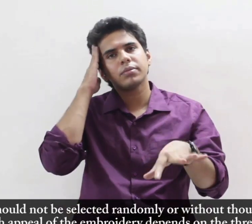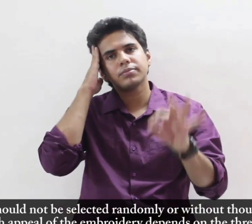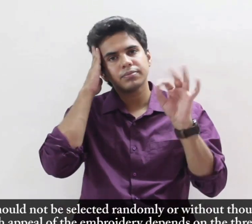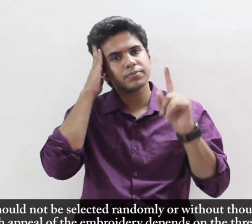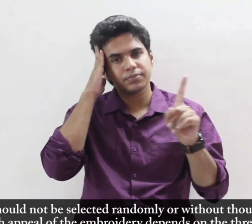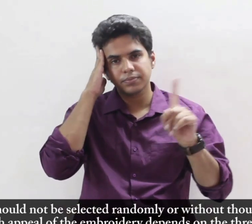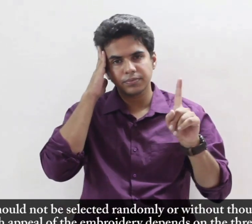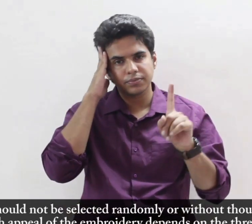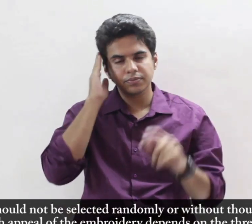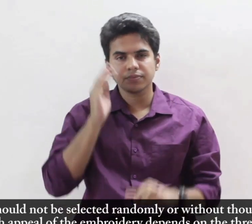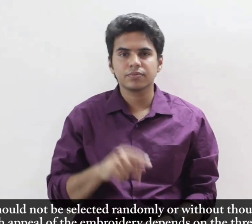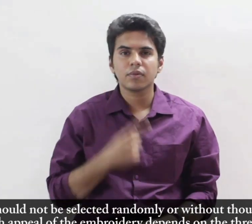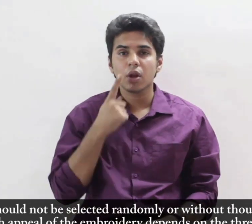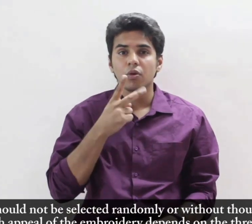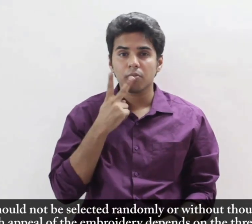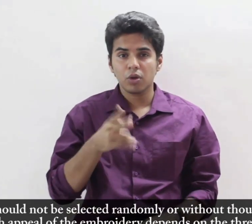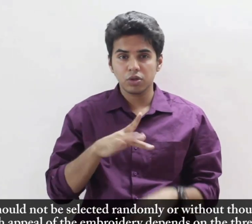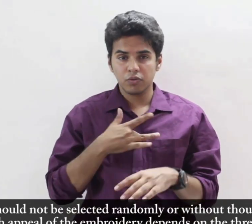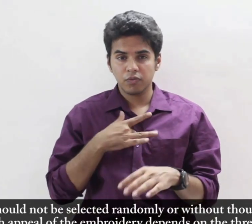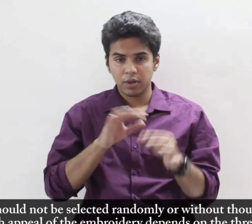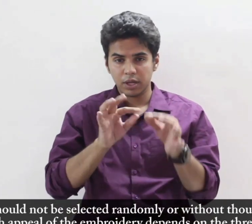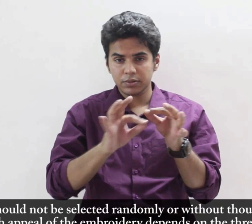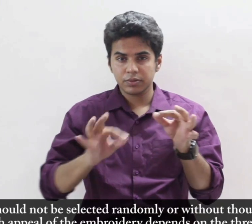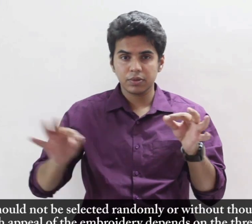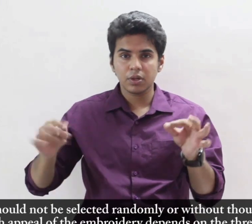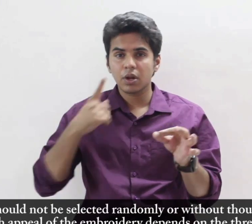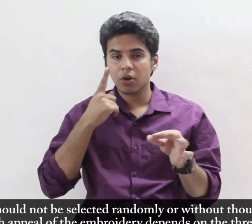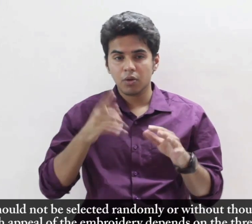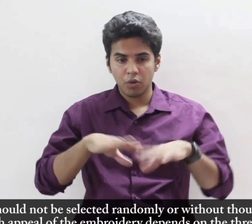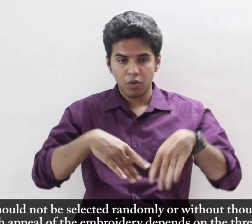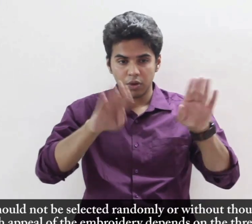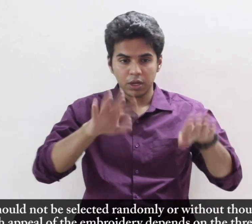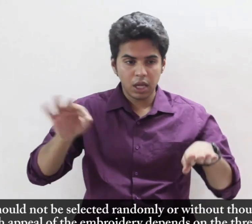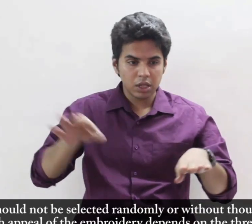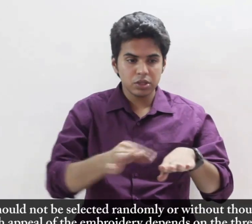the embroidery depends on the thread being used.